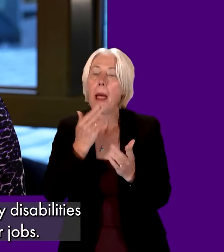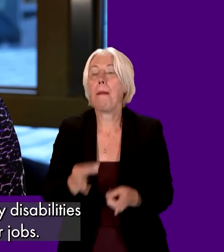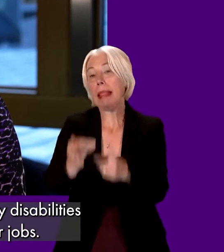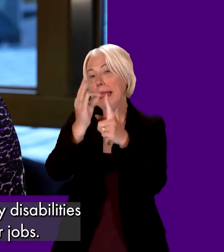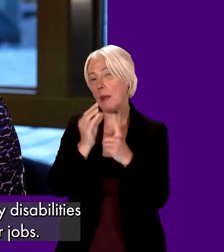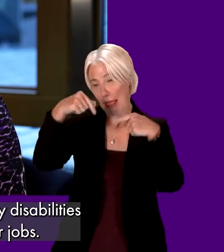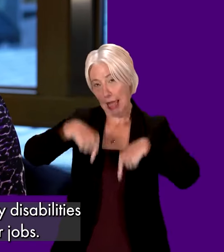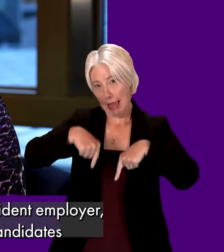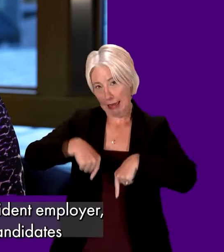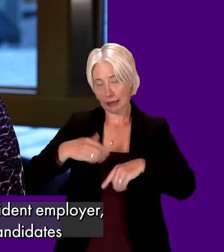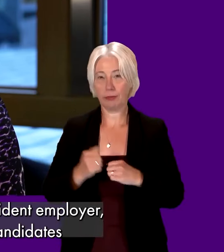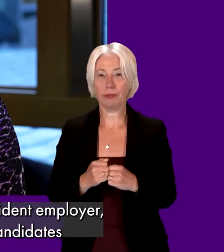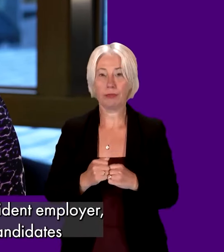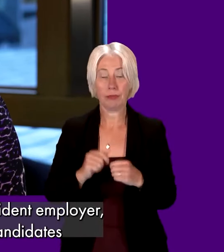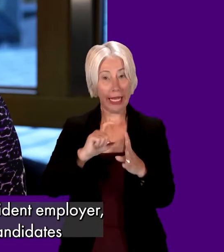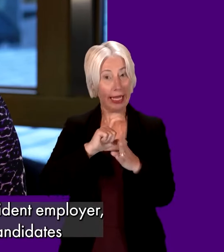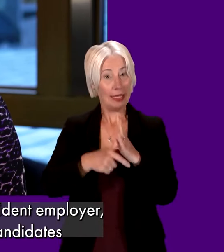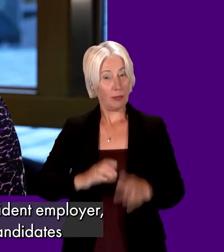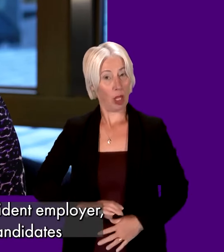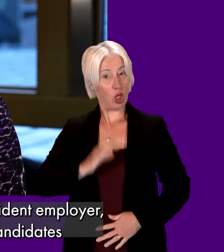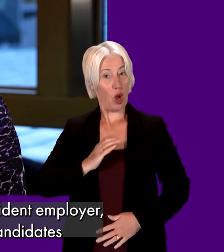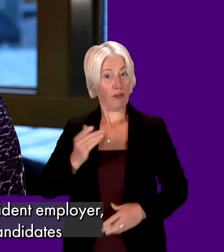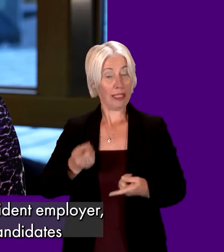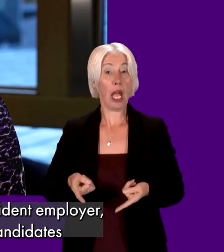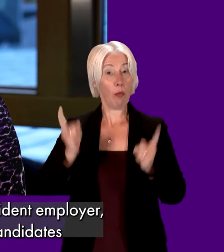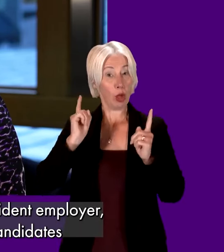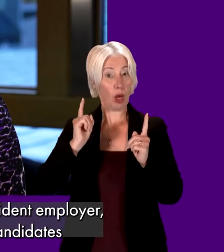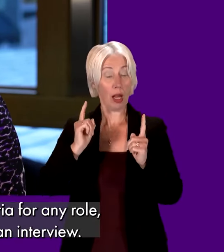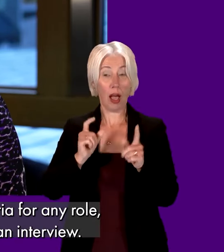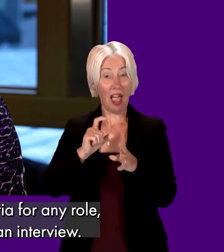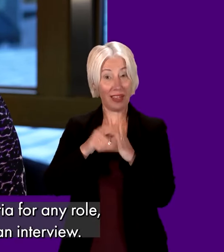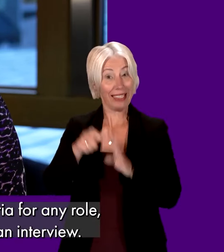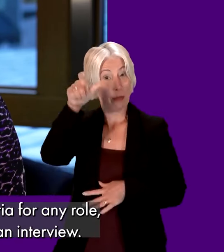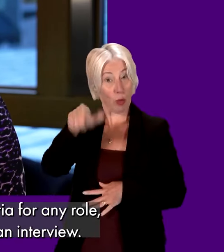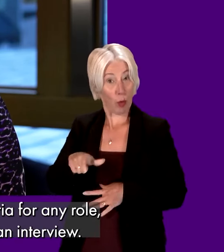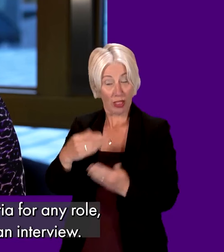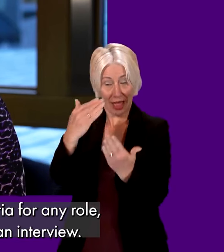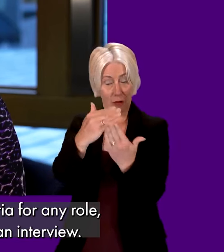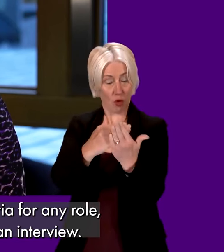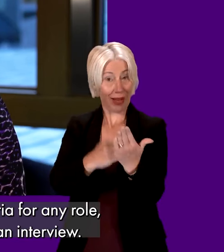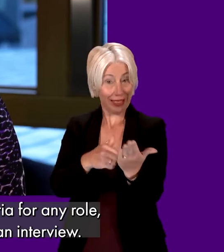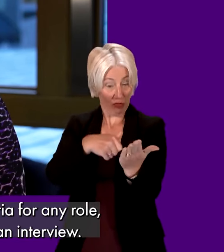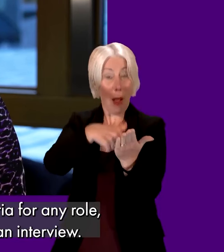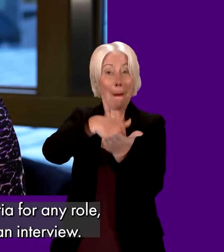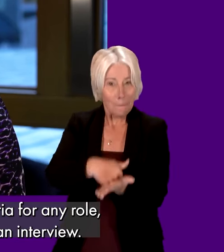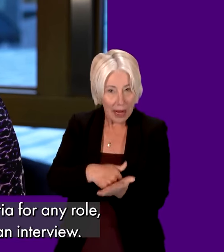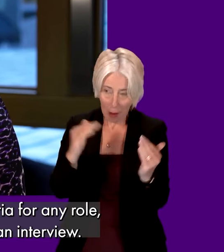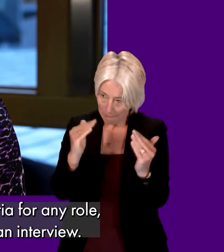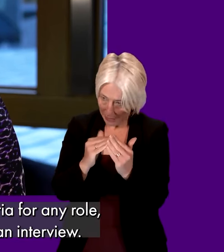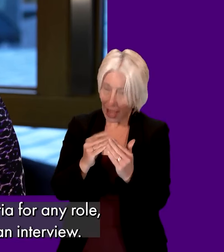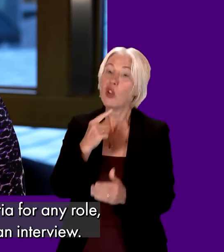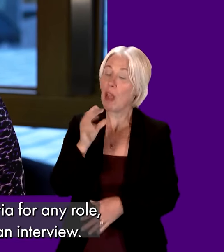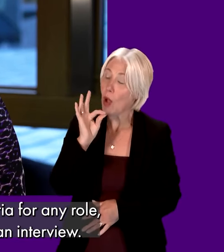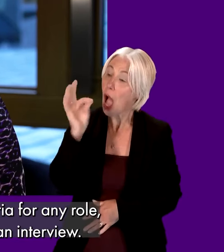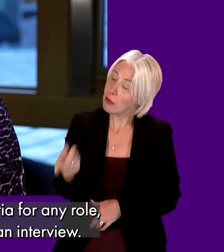jobs. We're a disability-confident employer, and if disabled candidates meet the minimum criteria for any role, we'll invite them